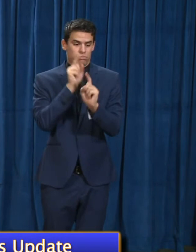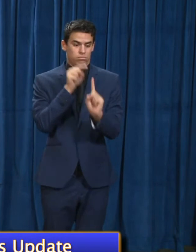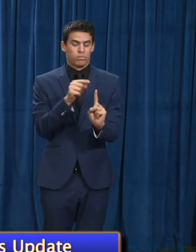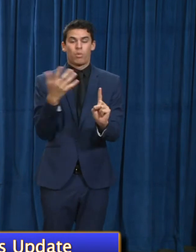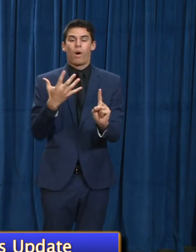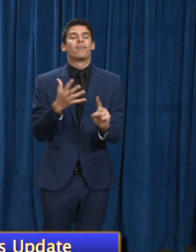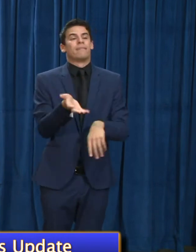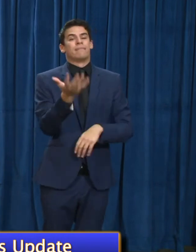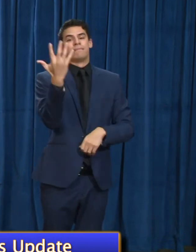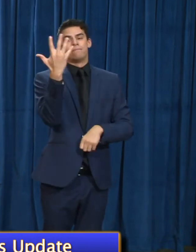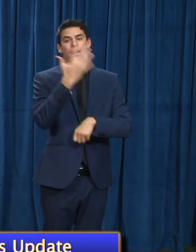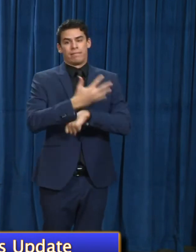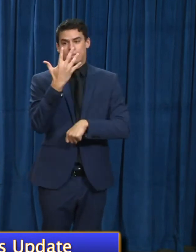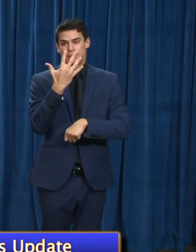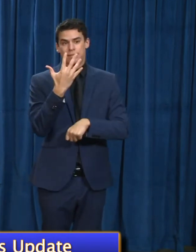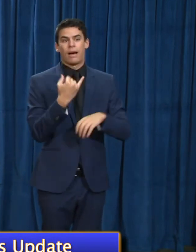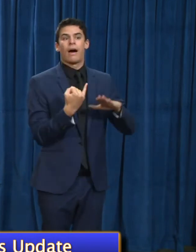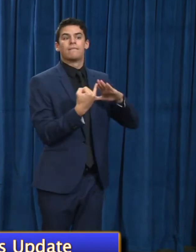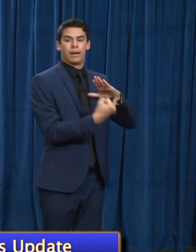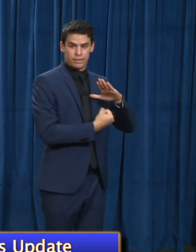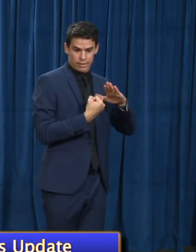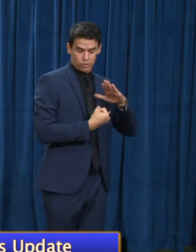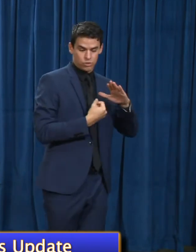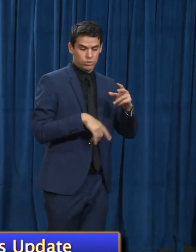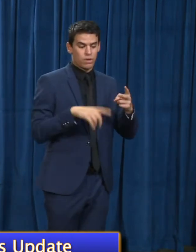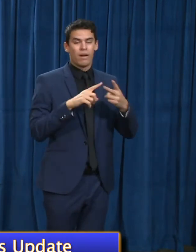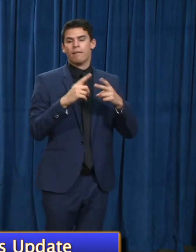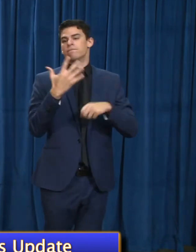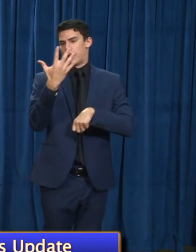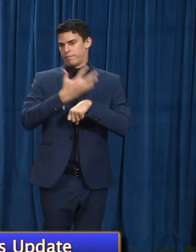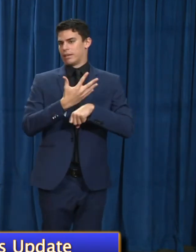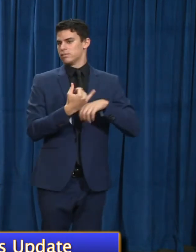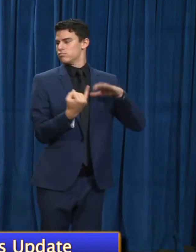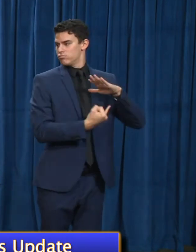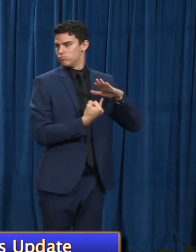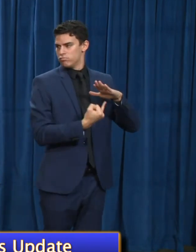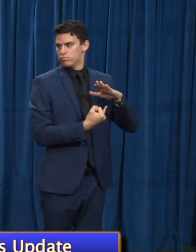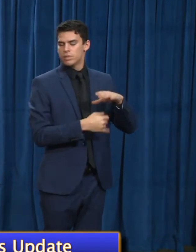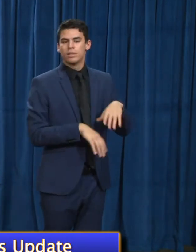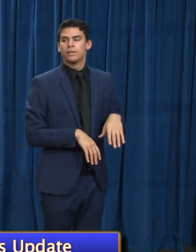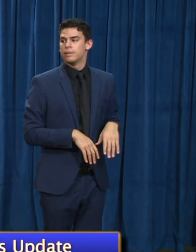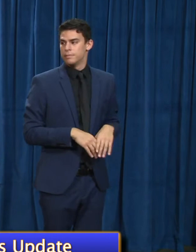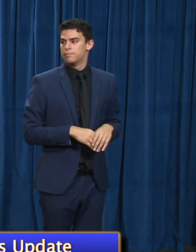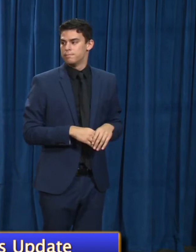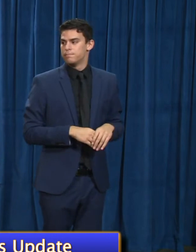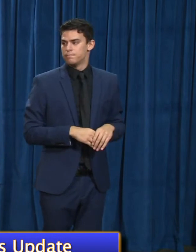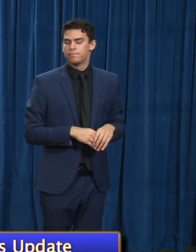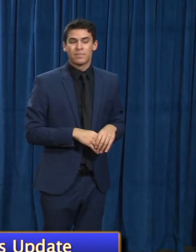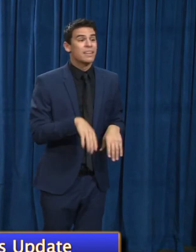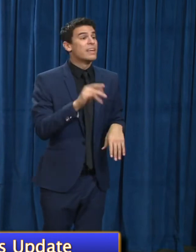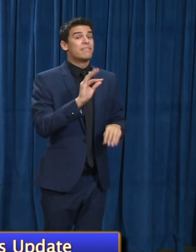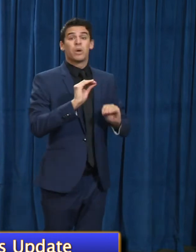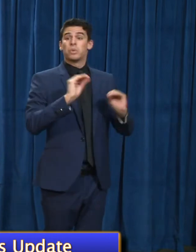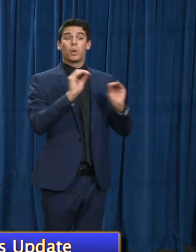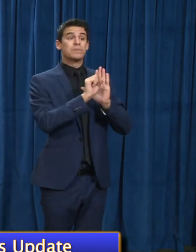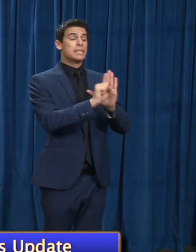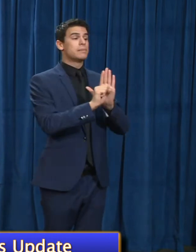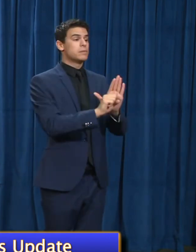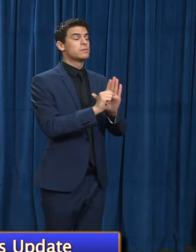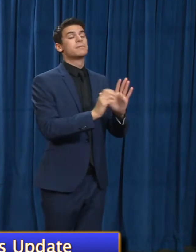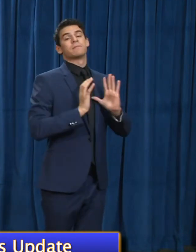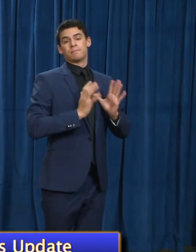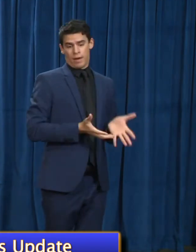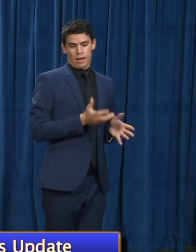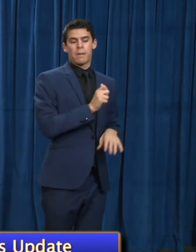of isolation, 5 days of quarantine. If you don't have symptoms, then you can return to work as long as you